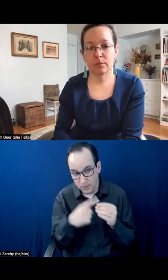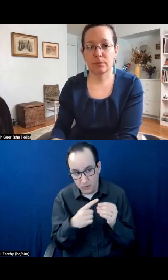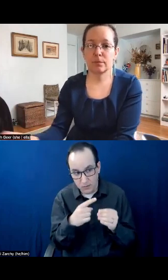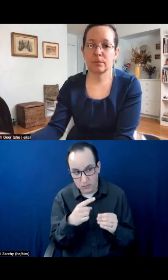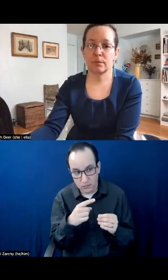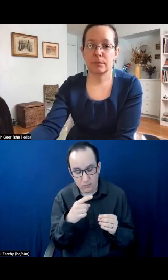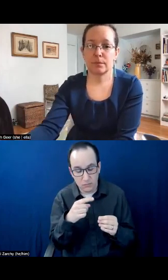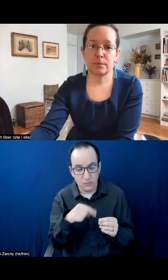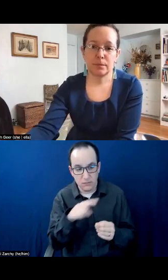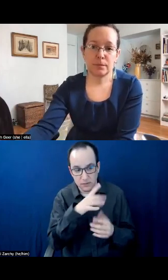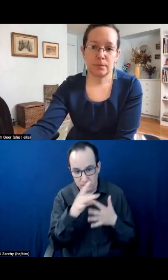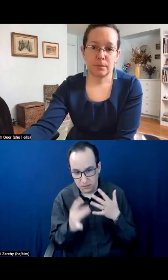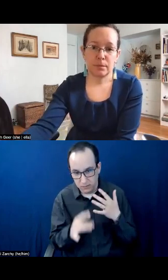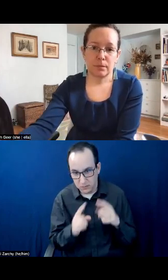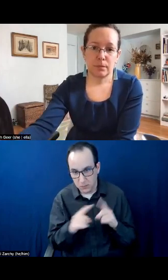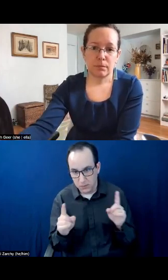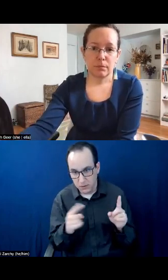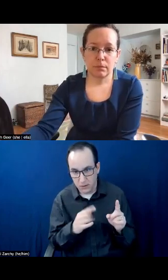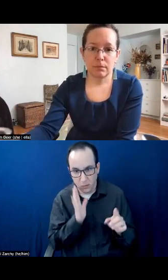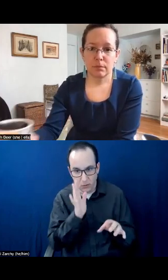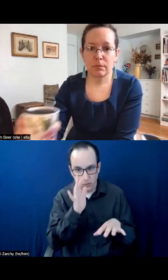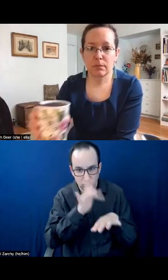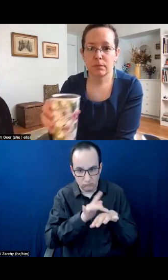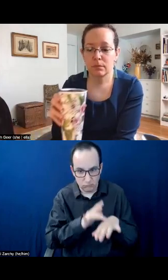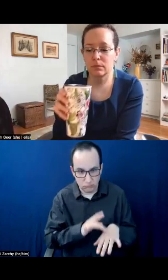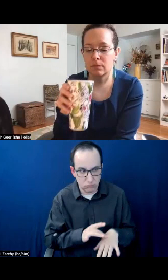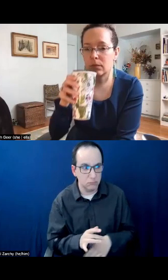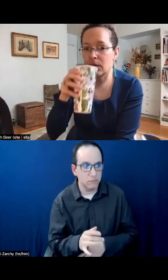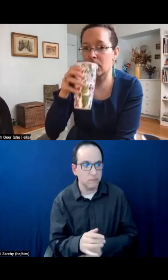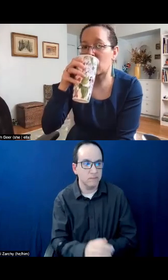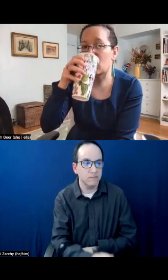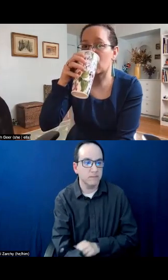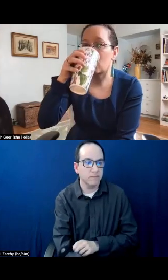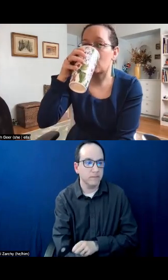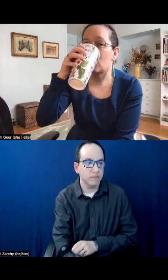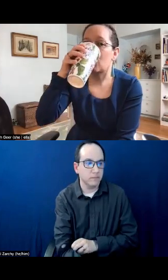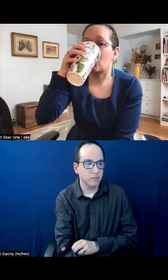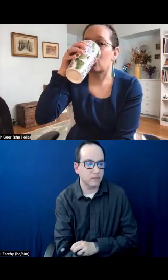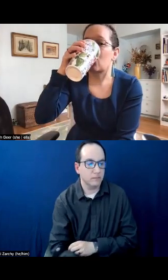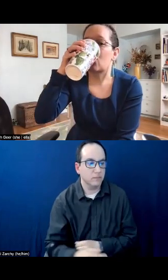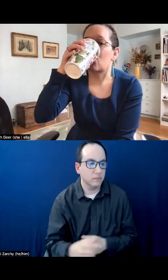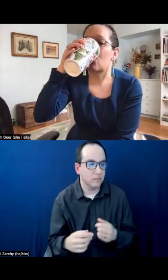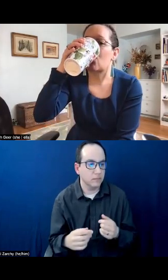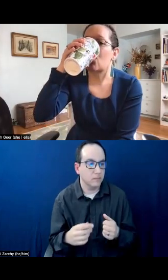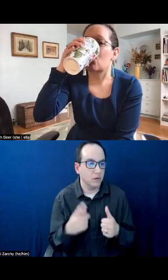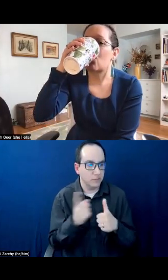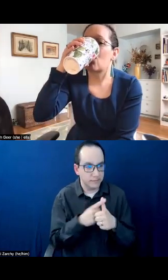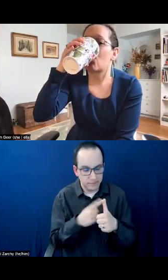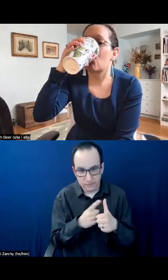of you may already be familiar with some of these assessments, but I will hit on a few of them.